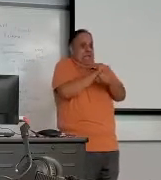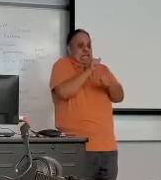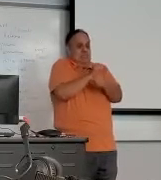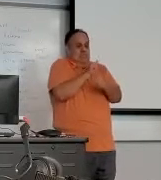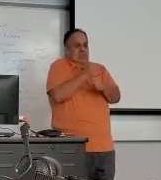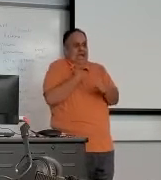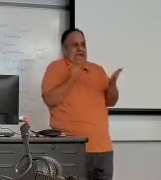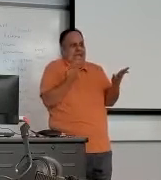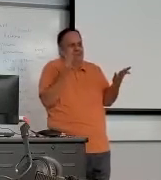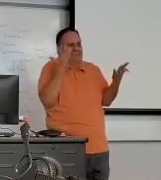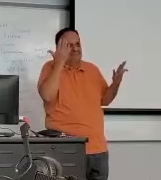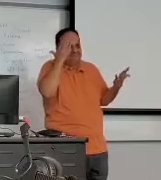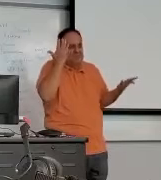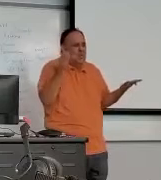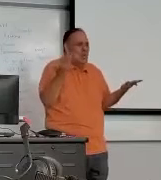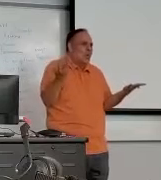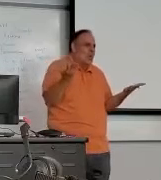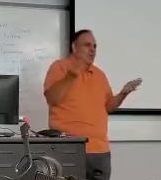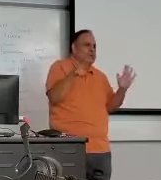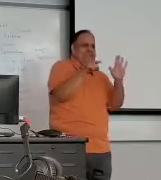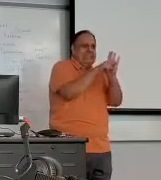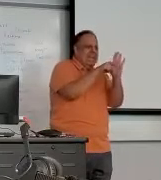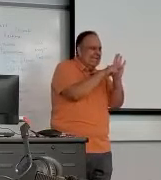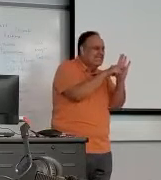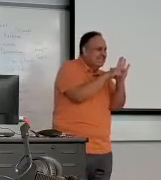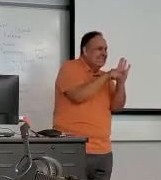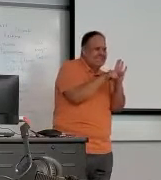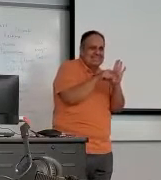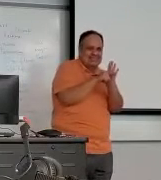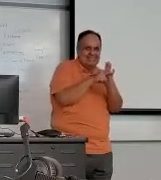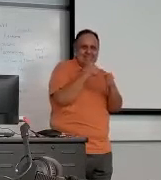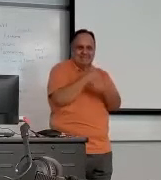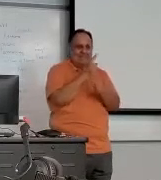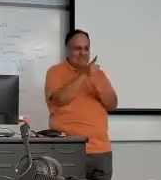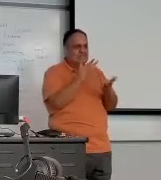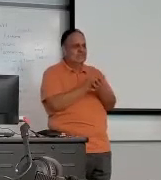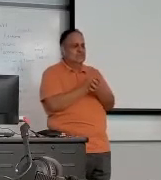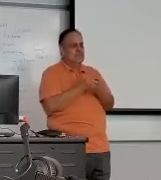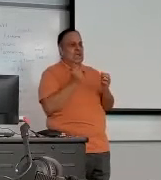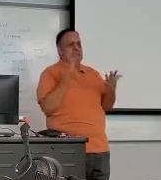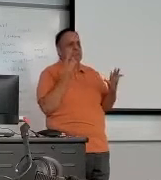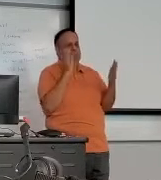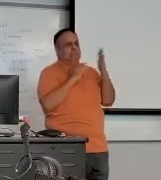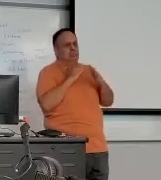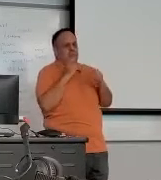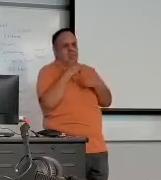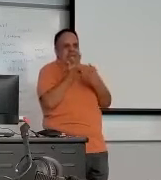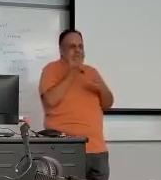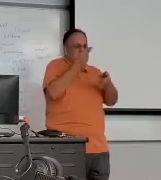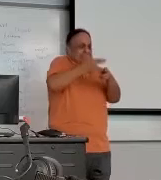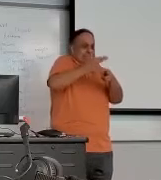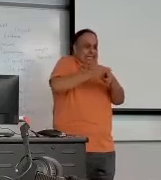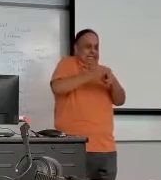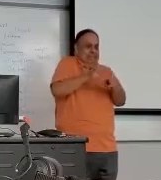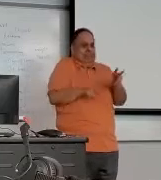kind of cast to it that kind of makes you worry about it a little bit. Just the name of it sounds a little bit difficult. But let me tell you, if you